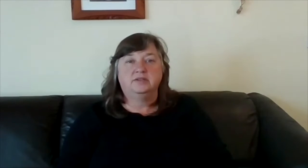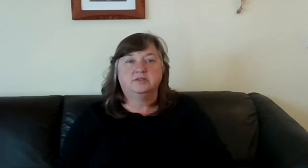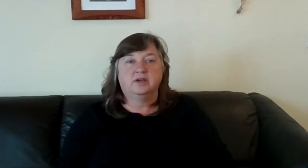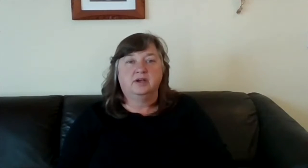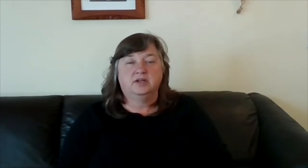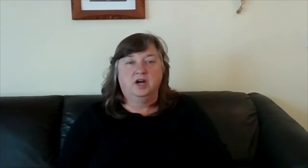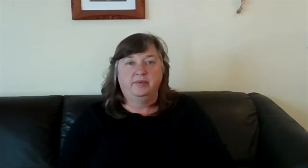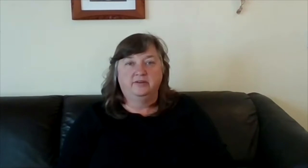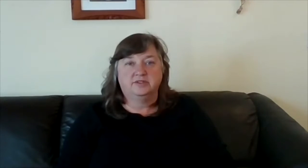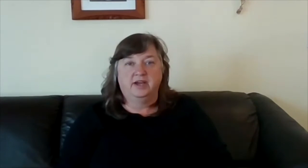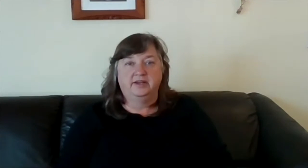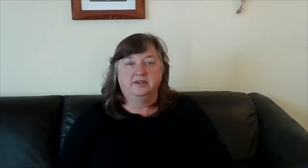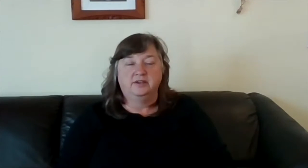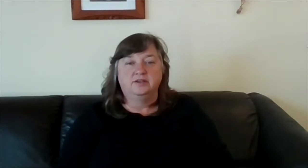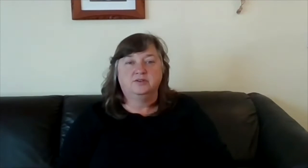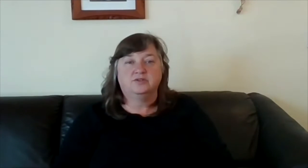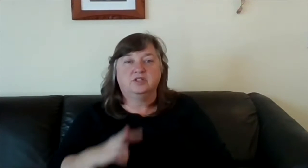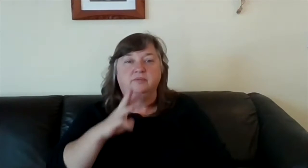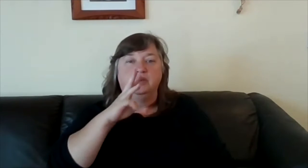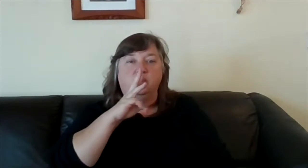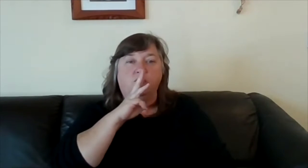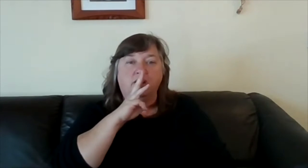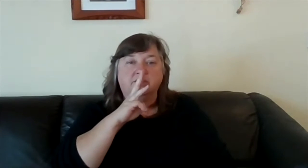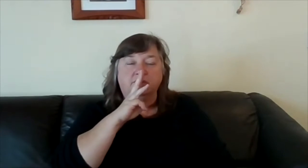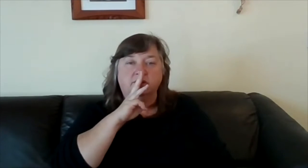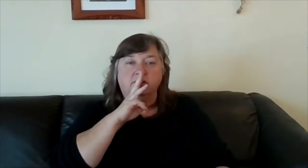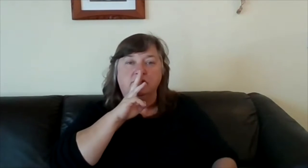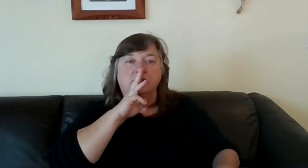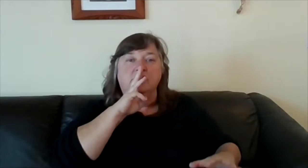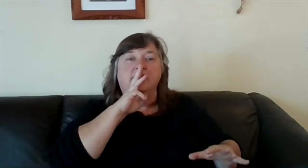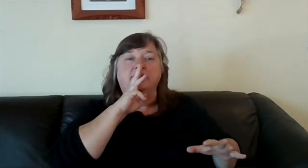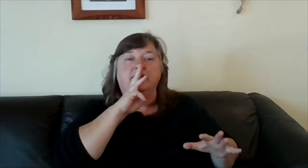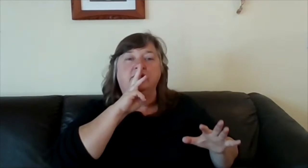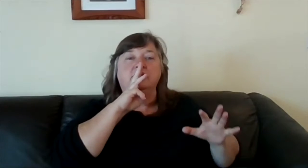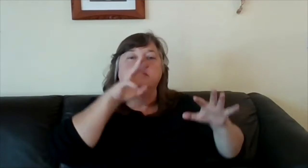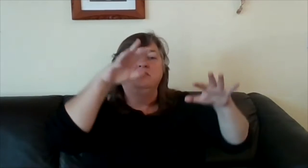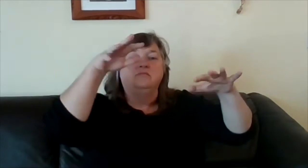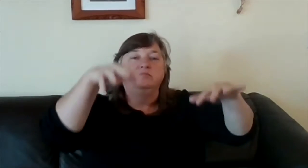is a compound sign. So it's going to be water and then